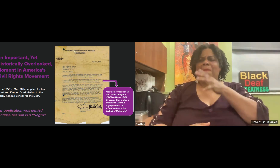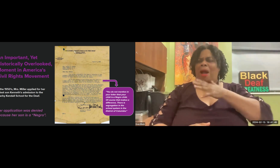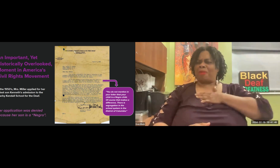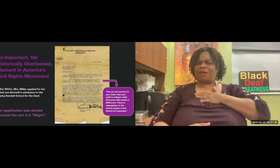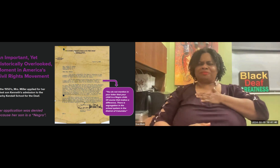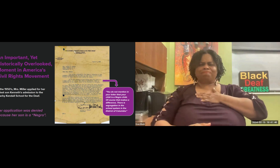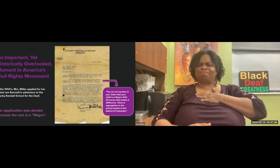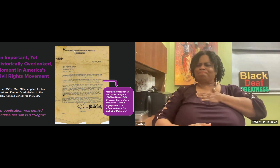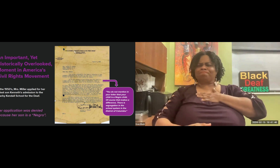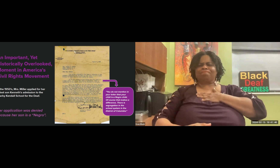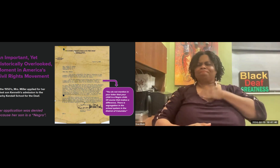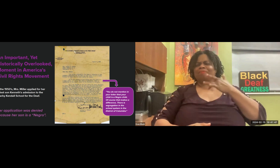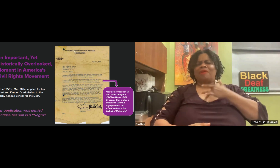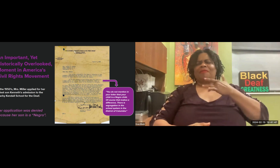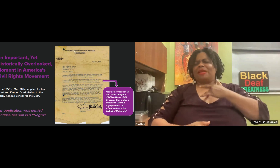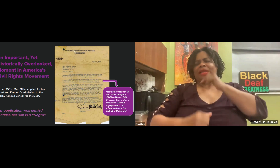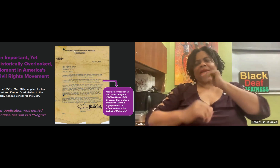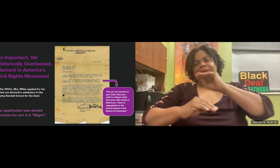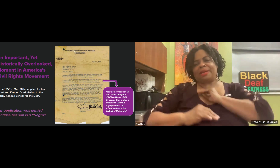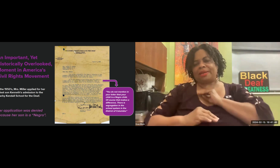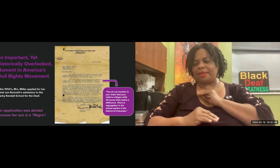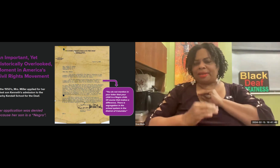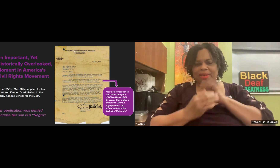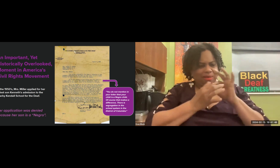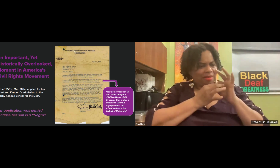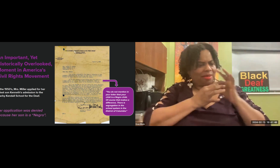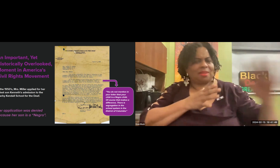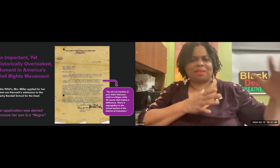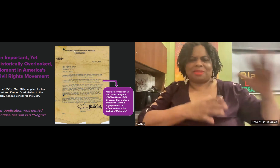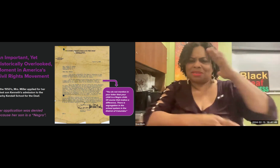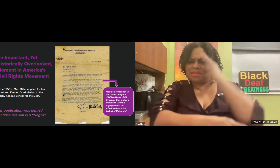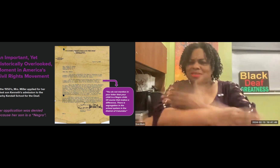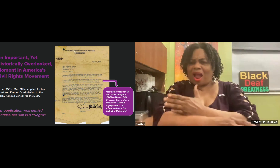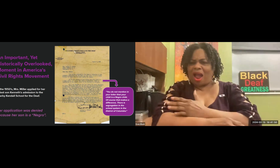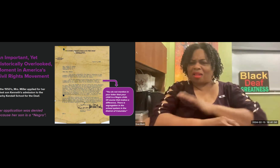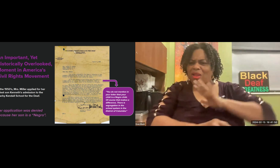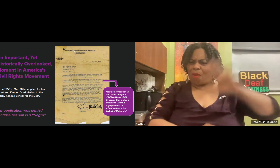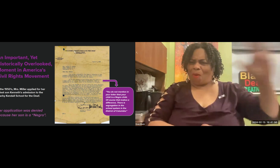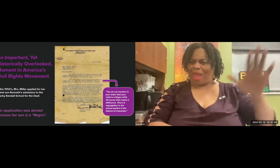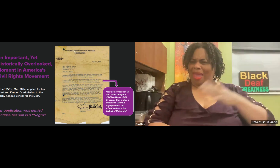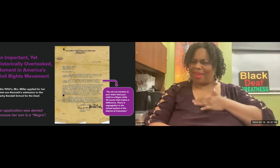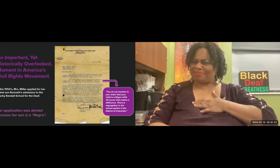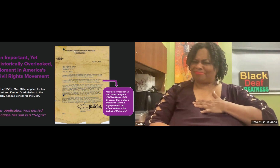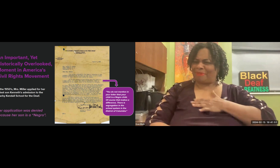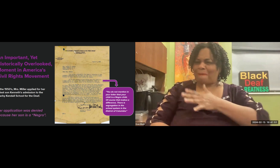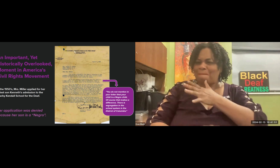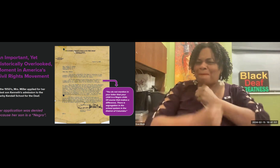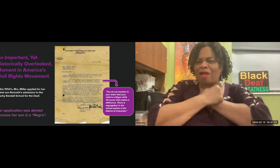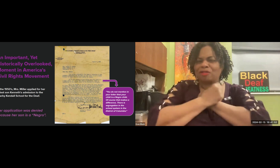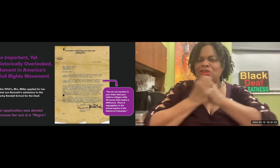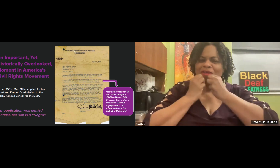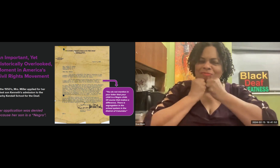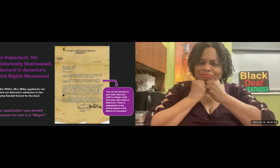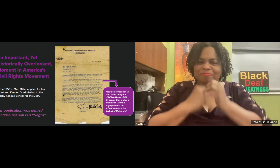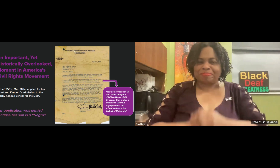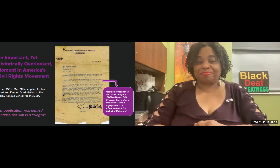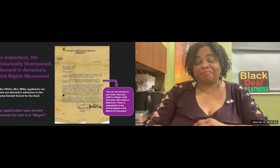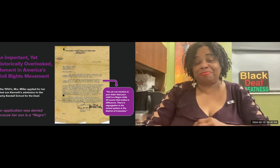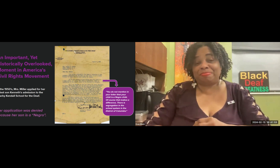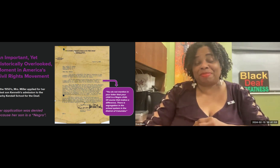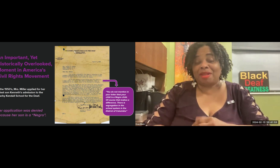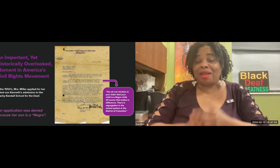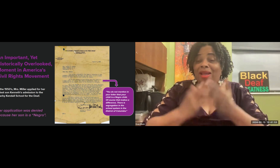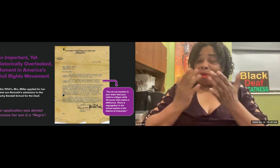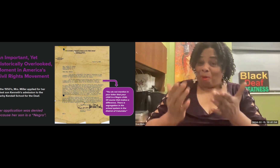school there. So as time went on, she felt that this was just not satisfactory to send her